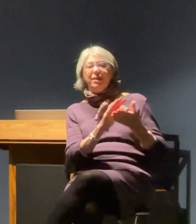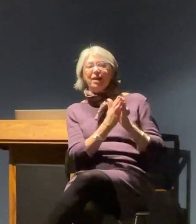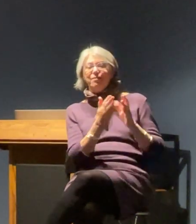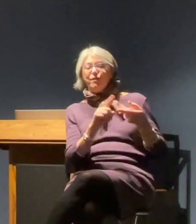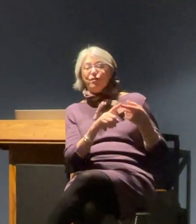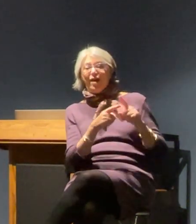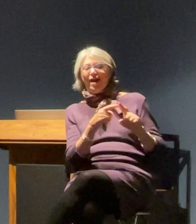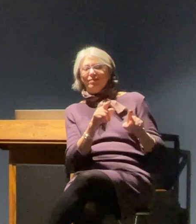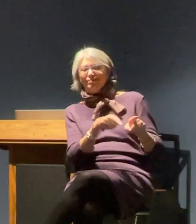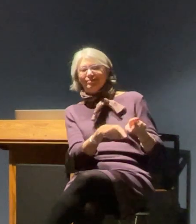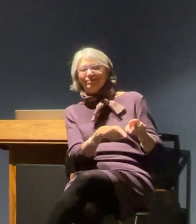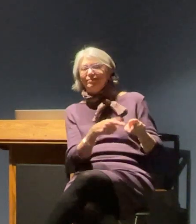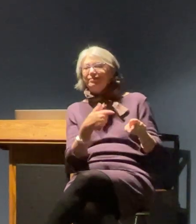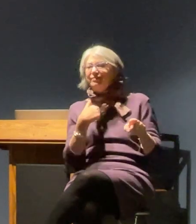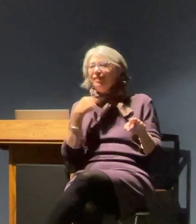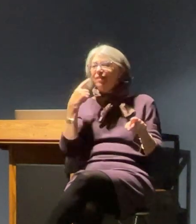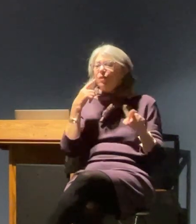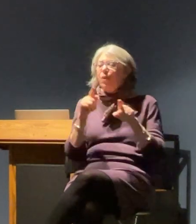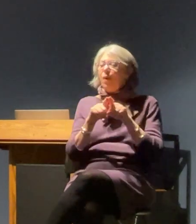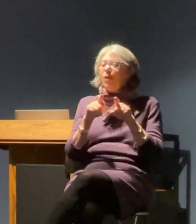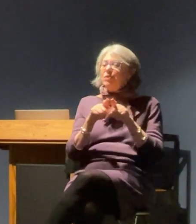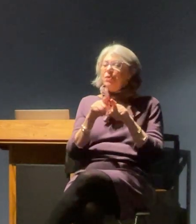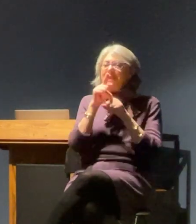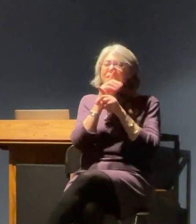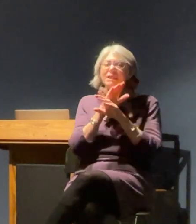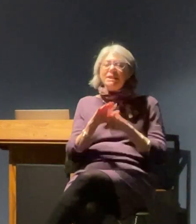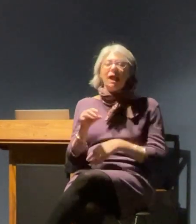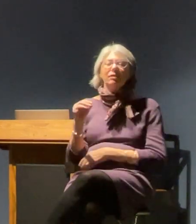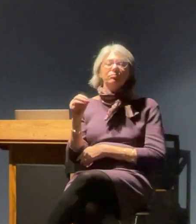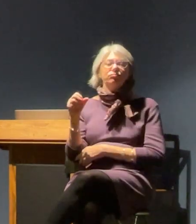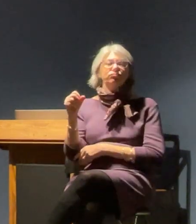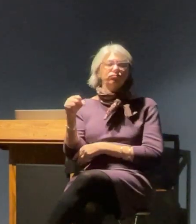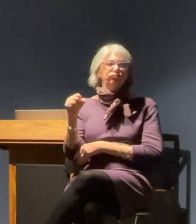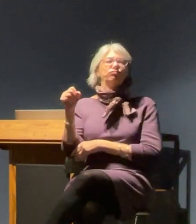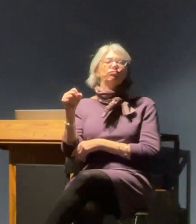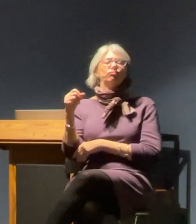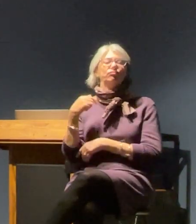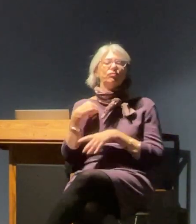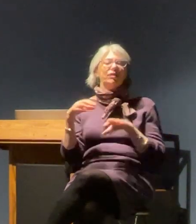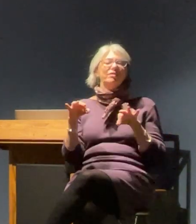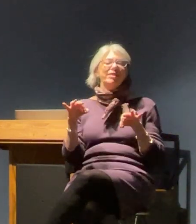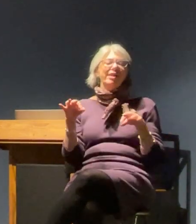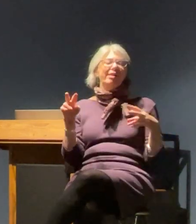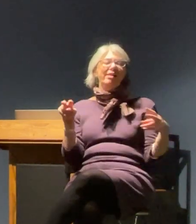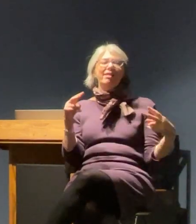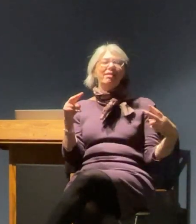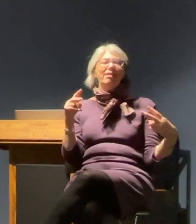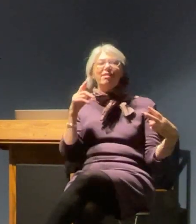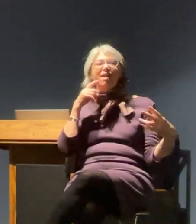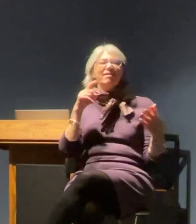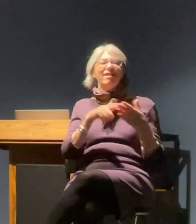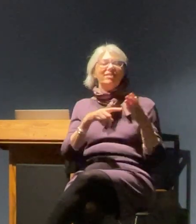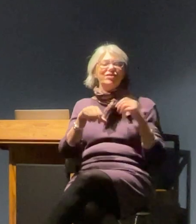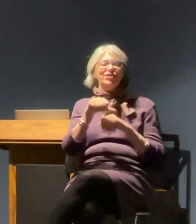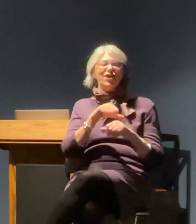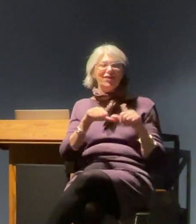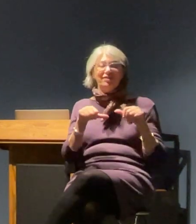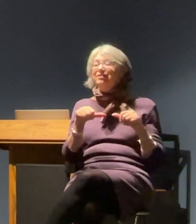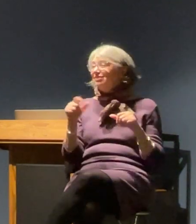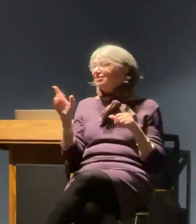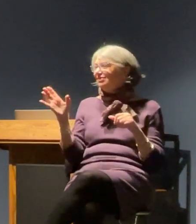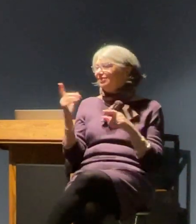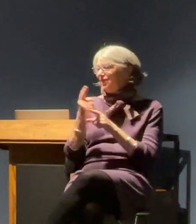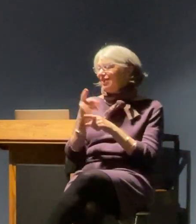friend. I think there's also like a silent nod for each other who are fashionistas. Yeah. Yeah. Okay. That right. So